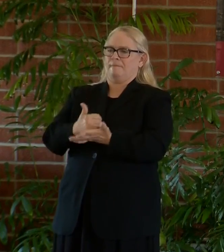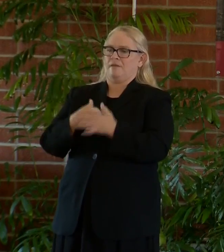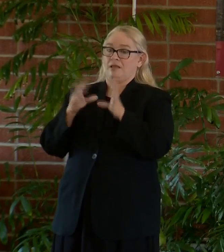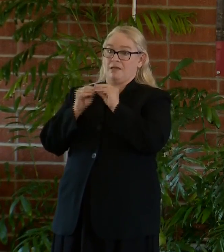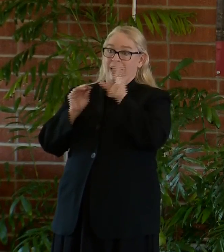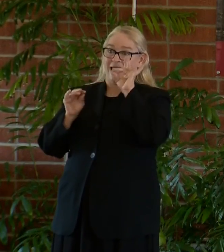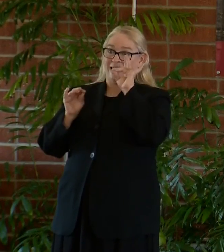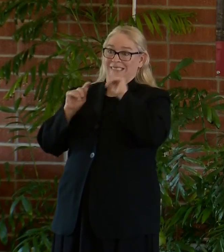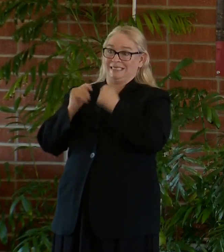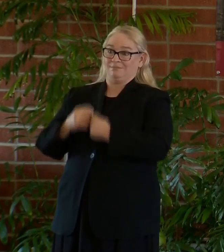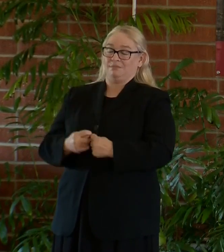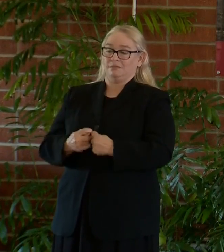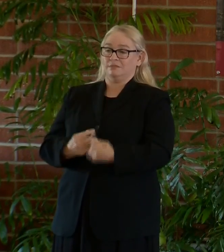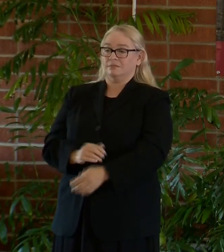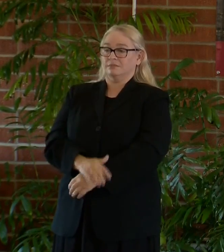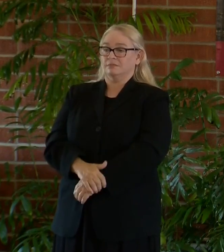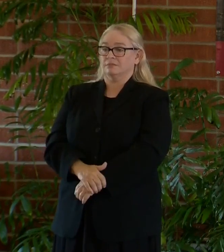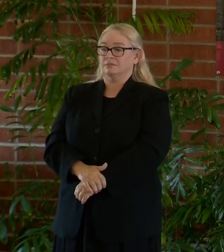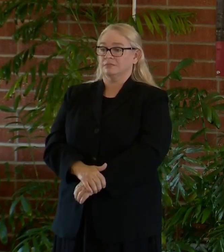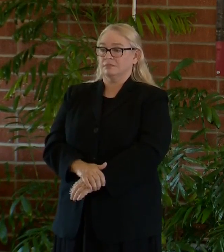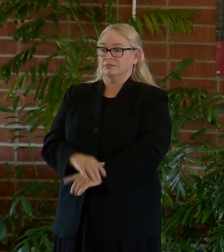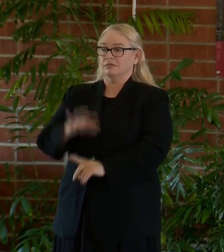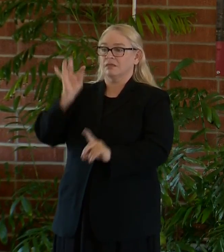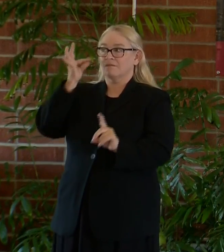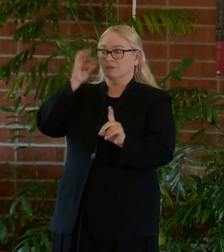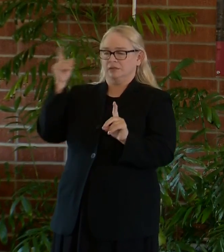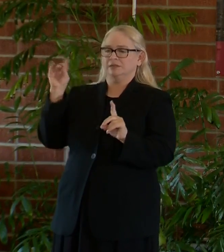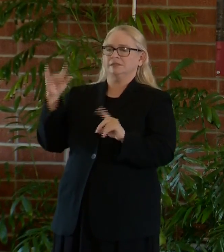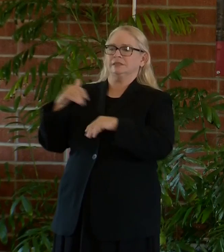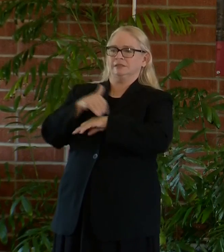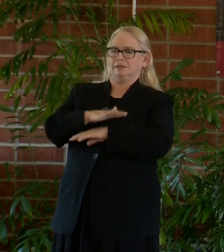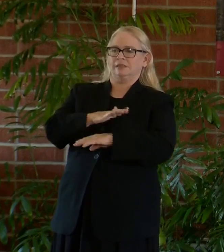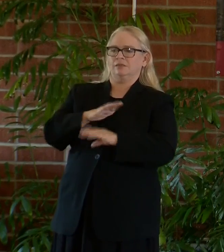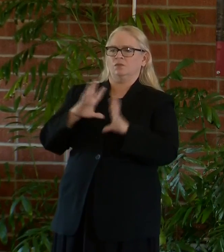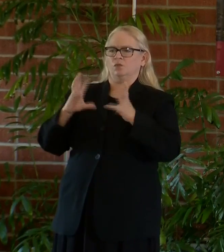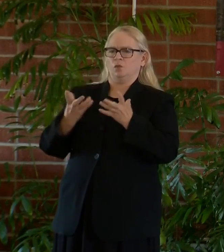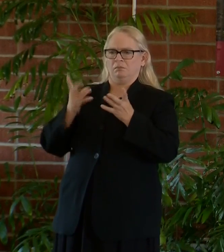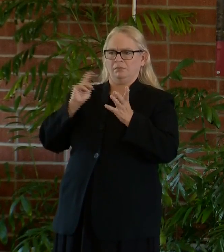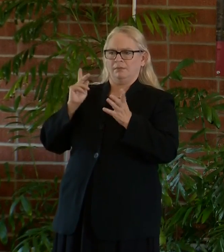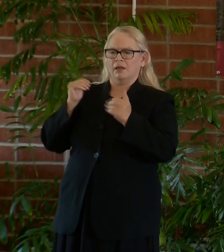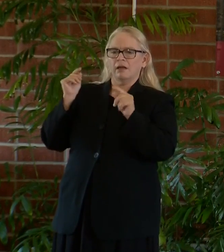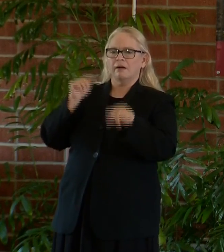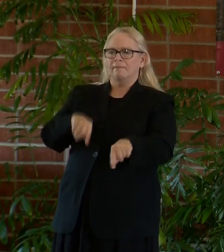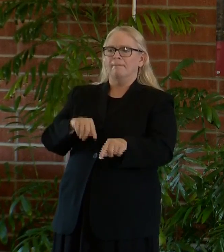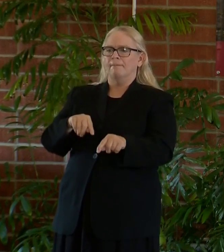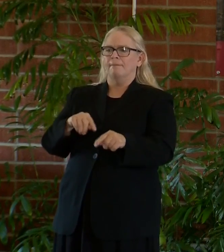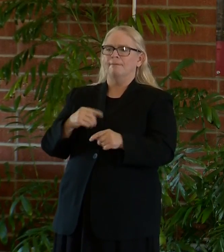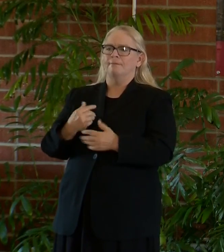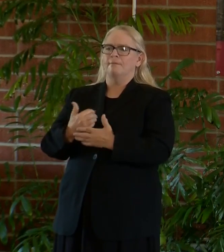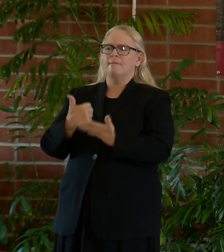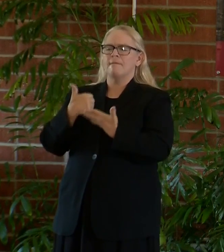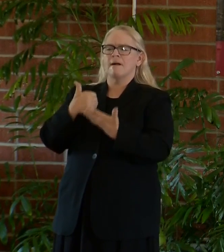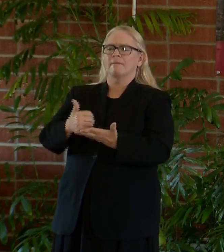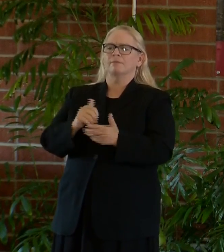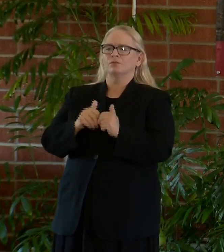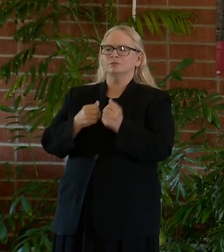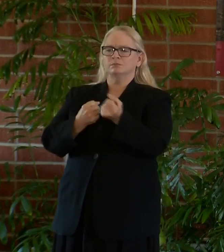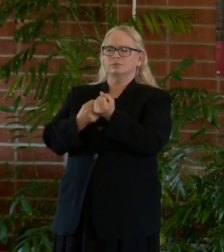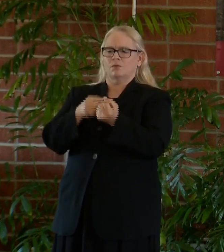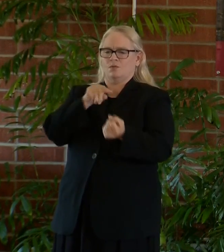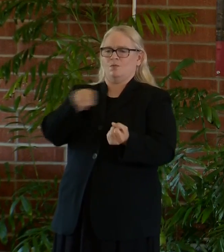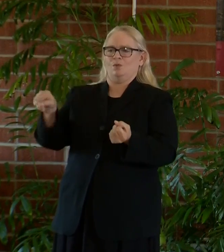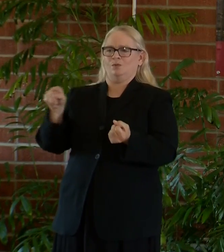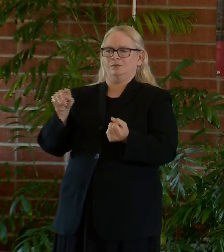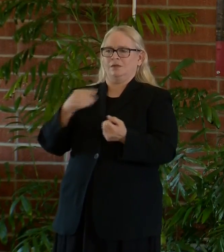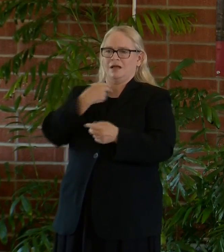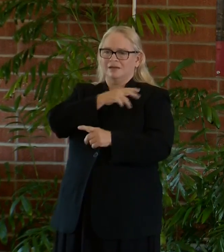personnel we got from the federal government that have come into the Central Valley, and notably, one of those teams is right